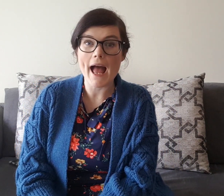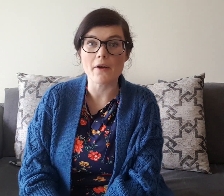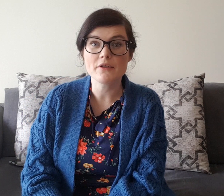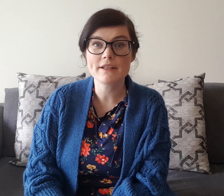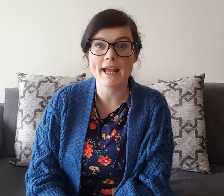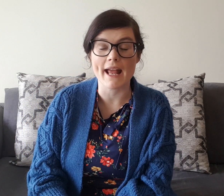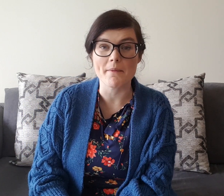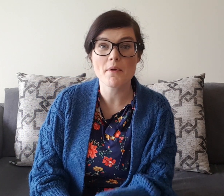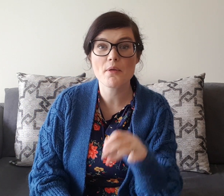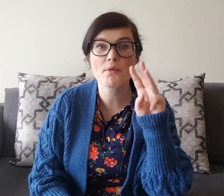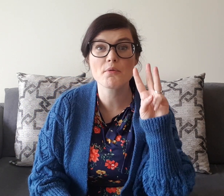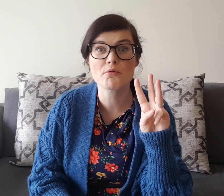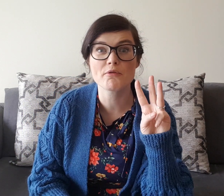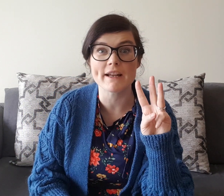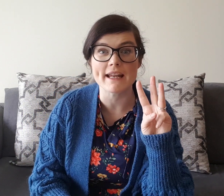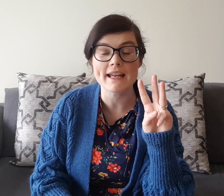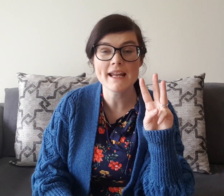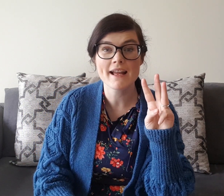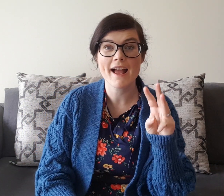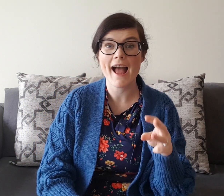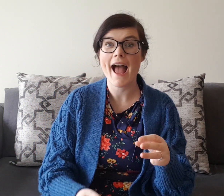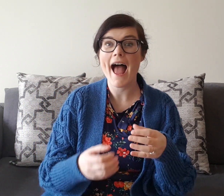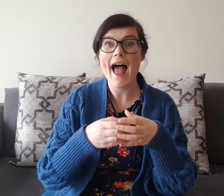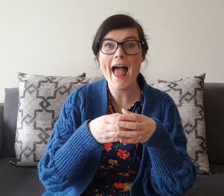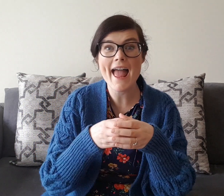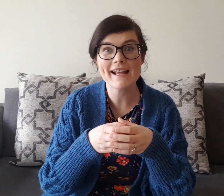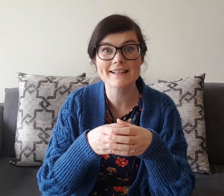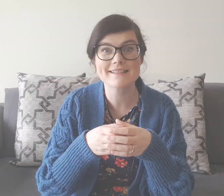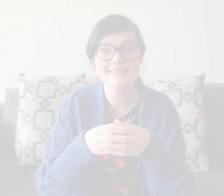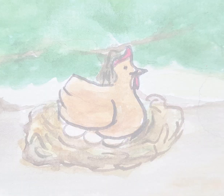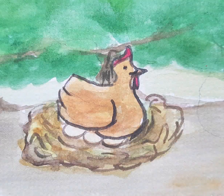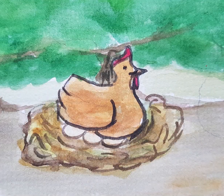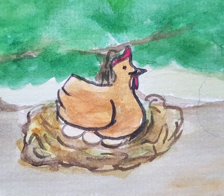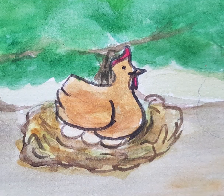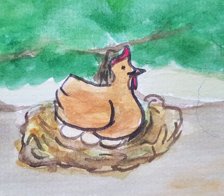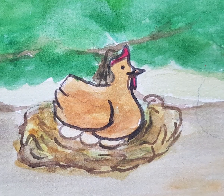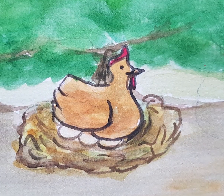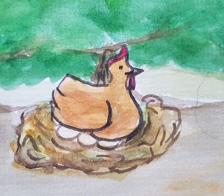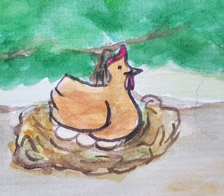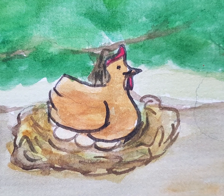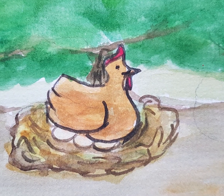out came 3 eggs.